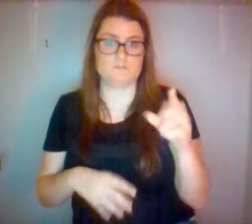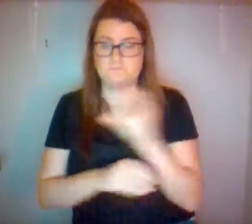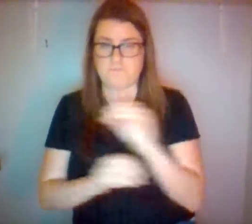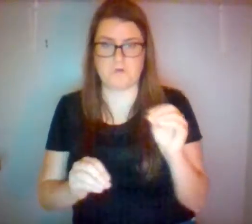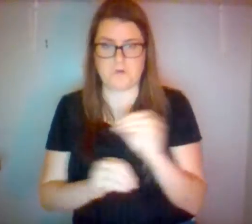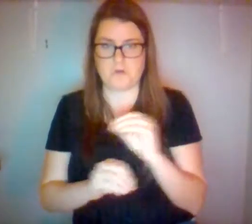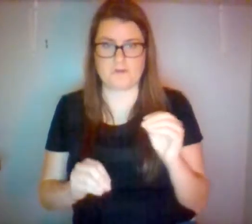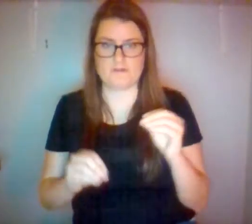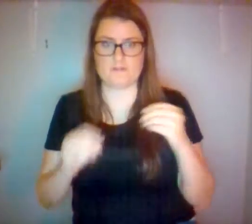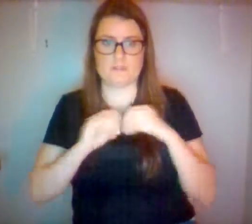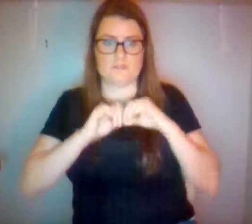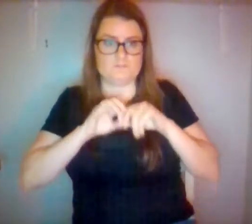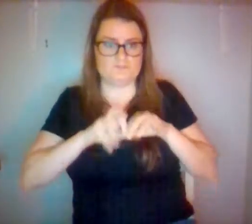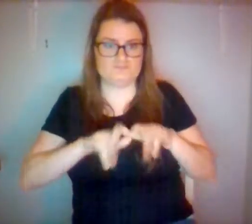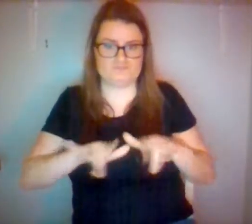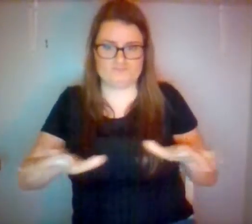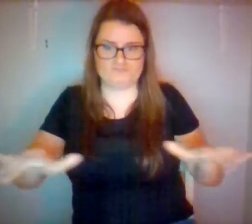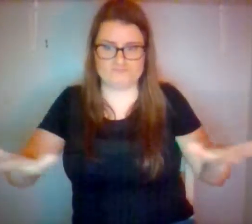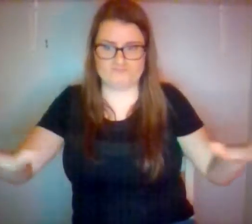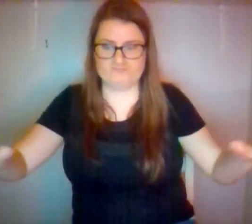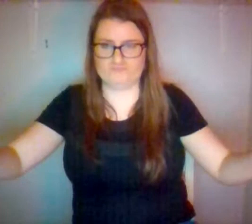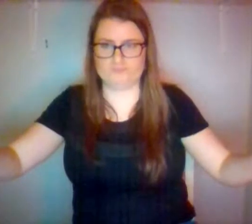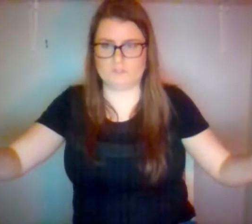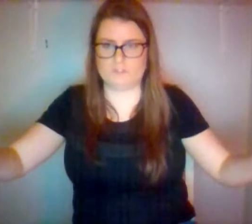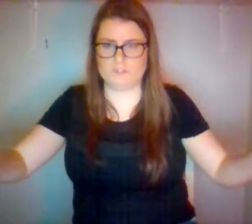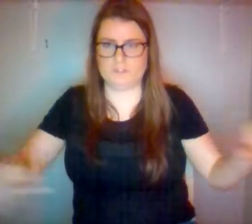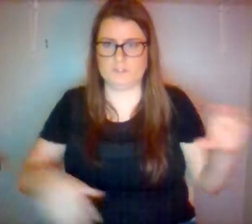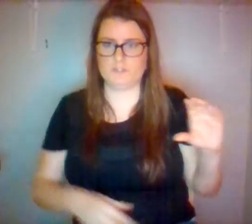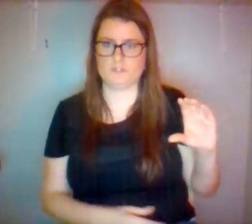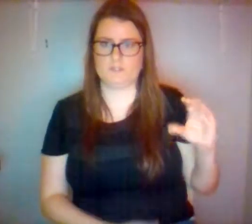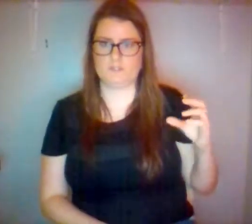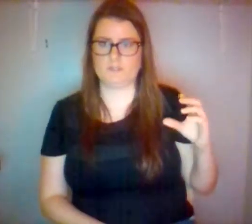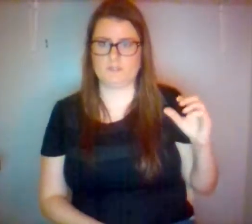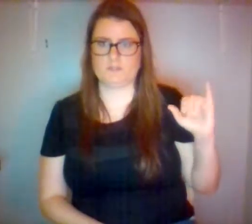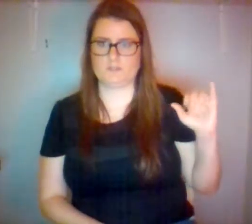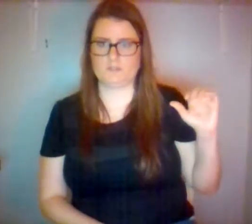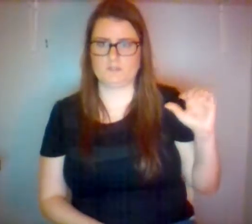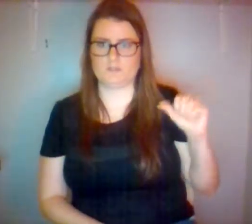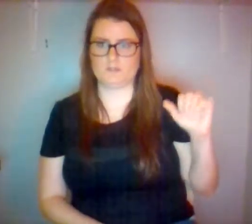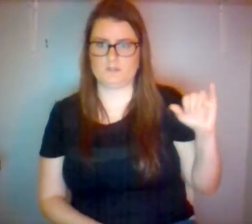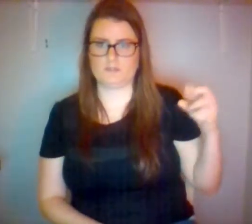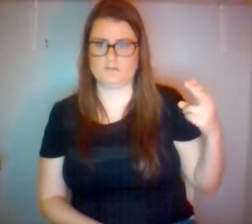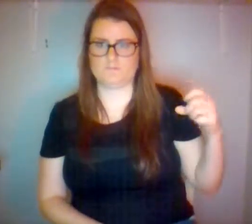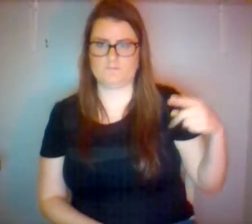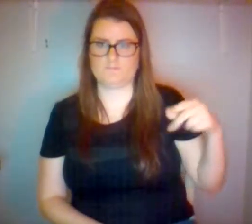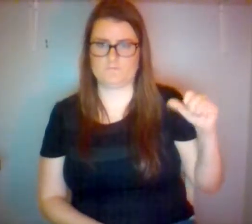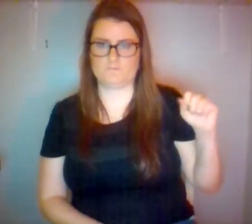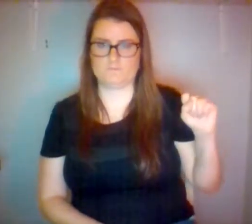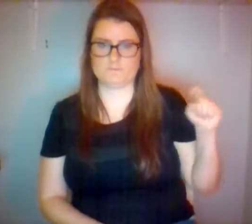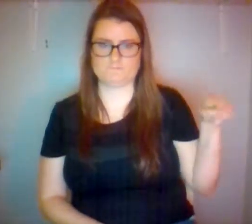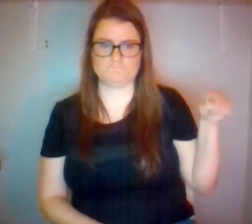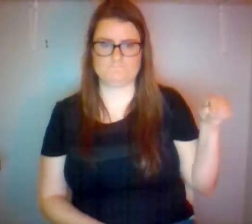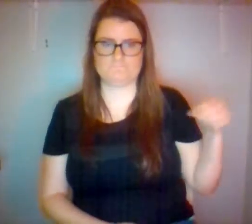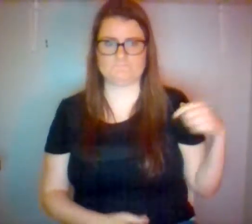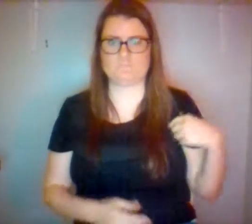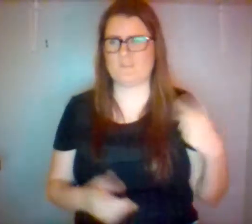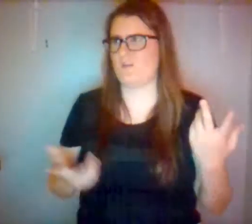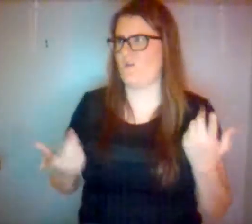What just happened? Asked Caiaphas. It was a trick, Annas told him. The man's some kind of magician, a cheat,